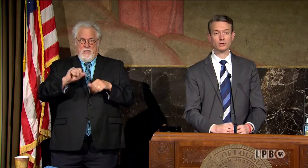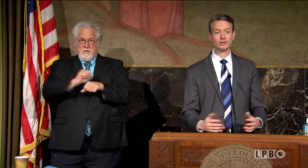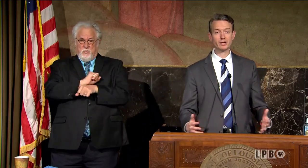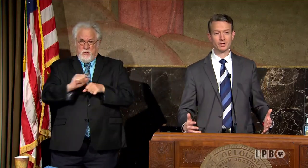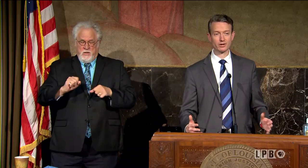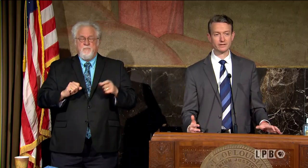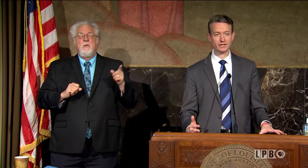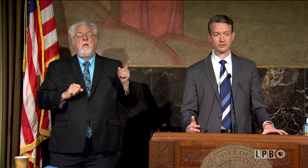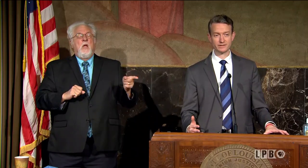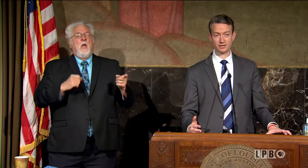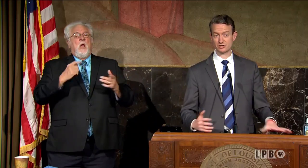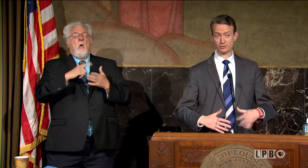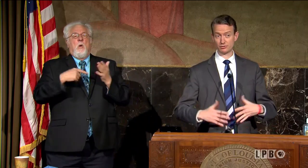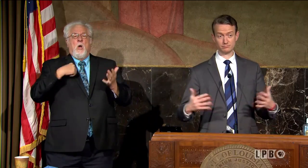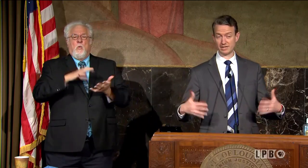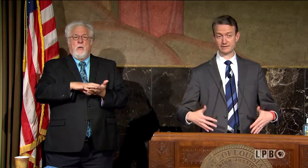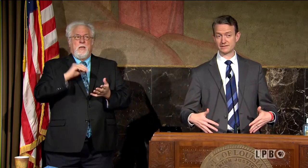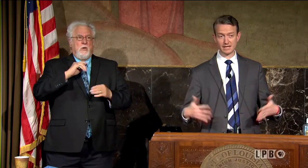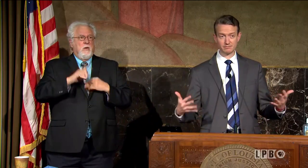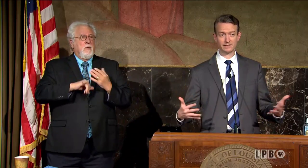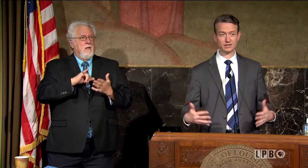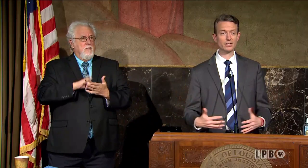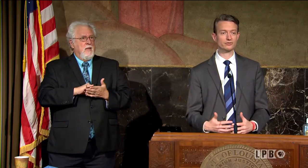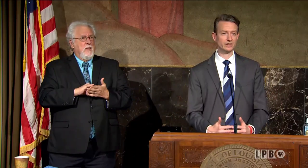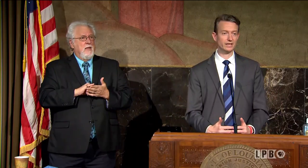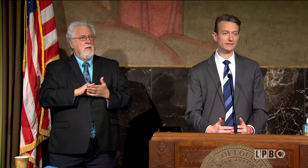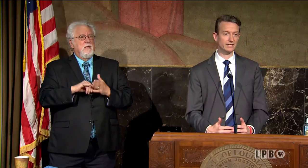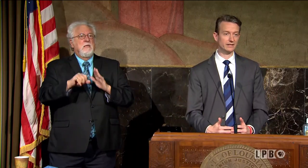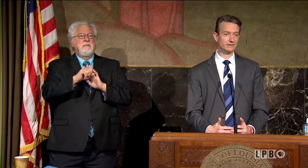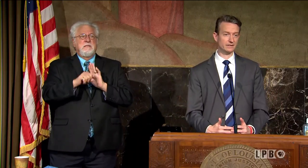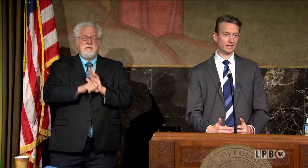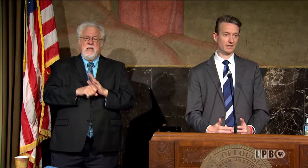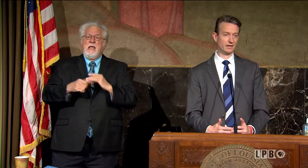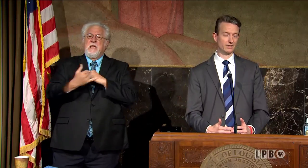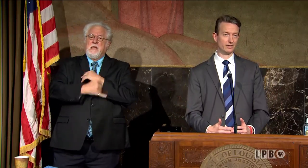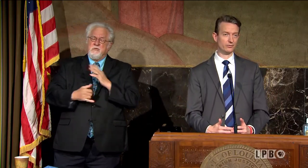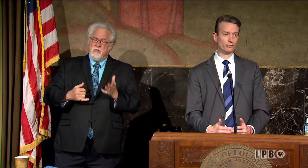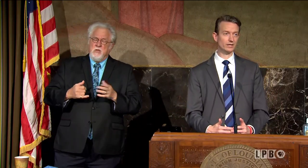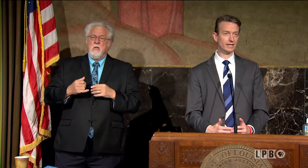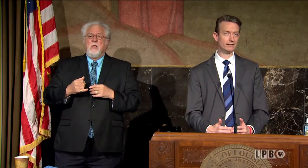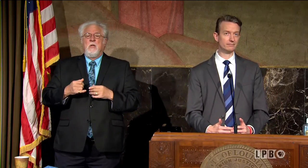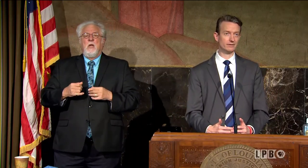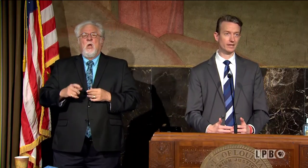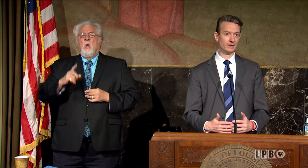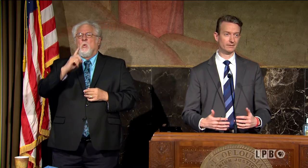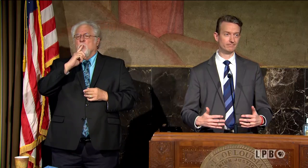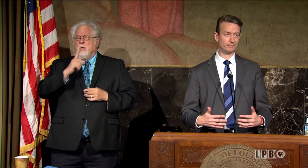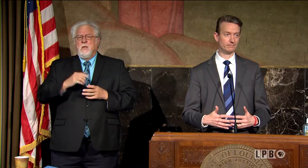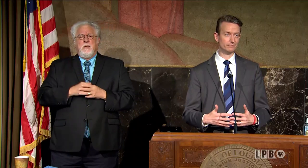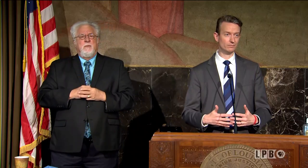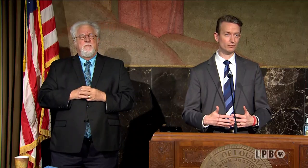think what we're learning about contact tracing in general as a state, as a country, is that it is